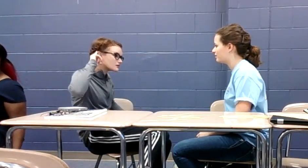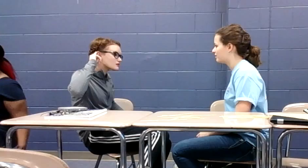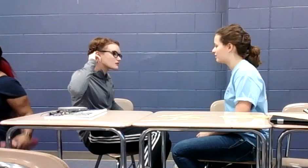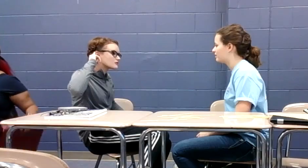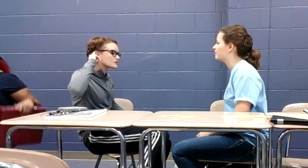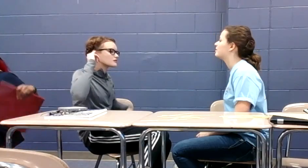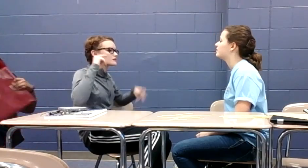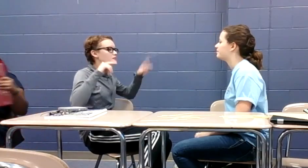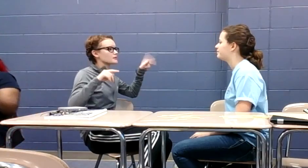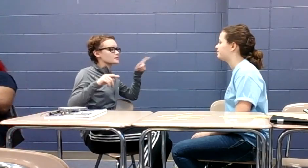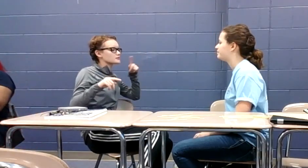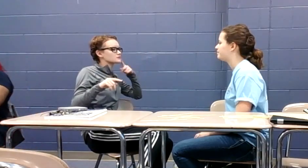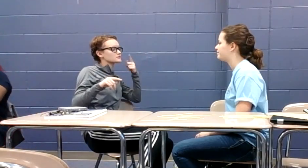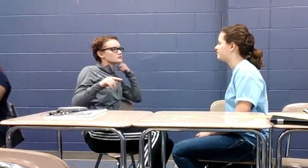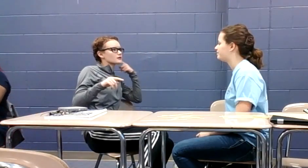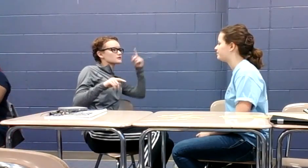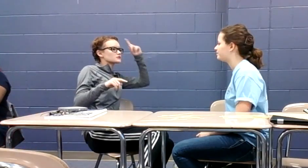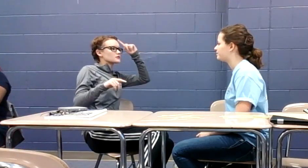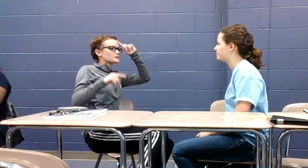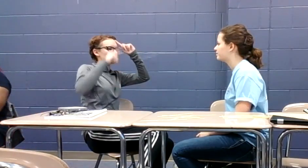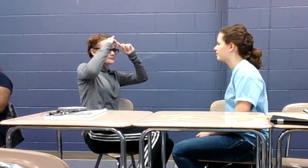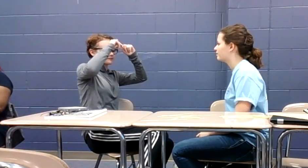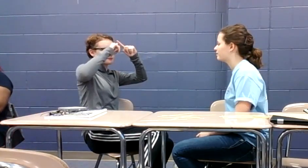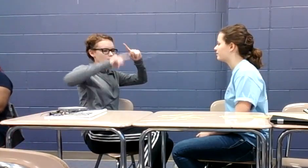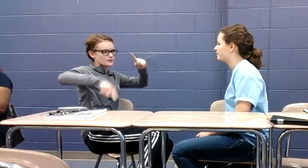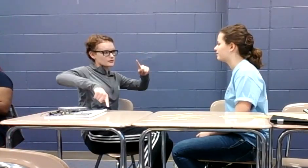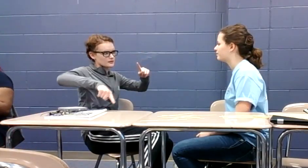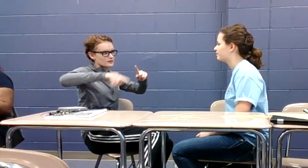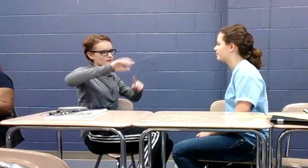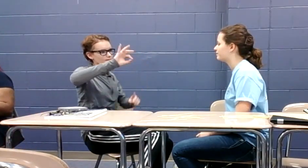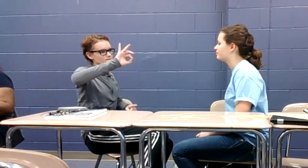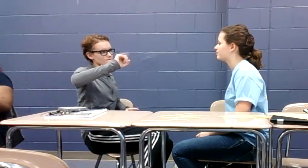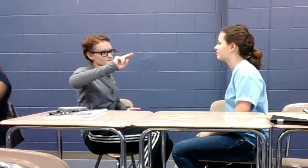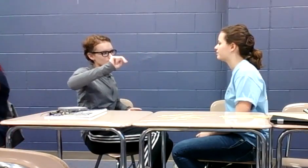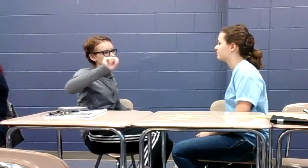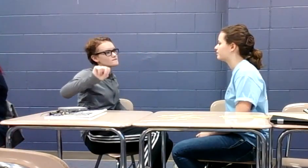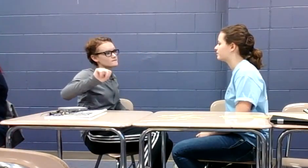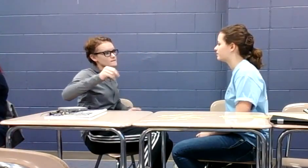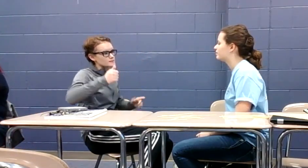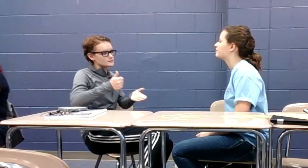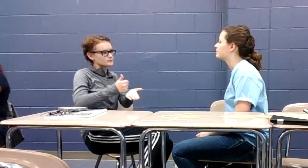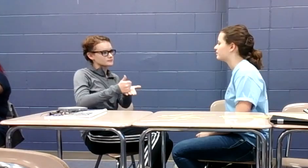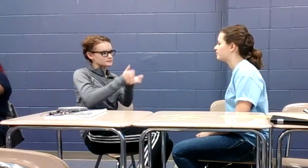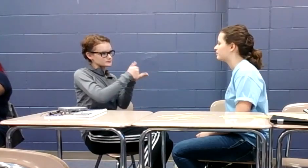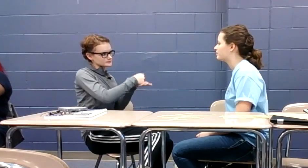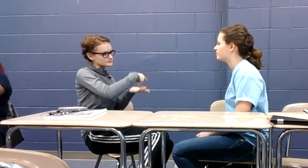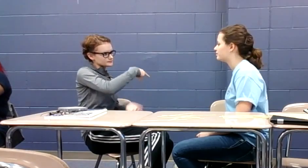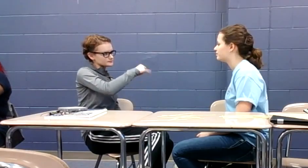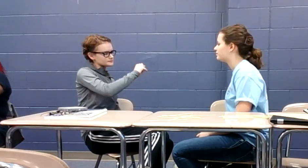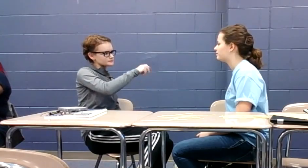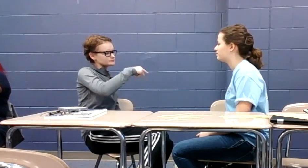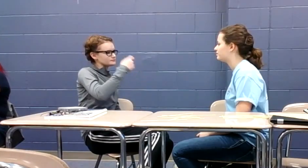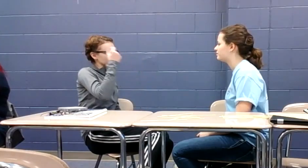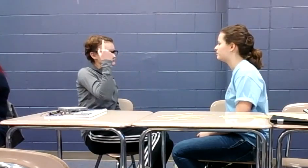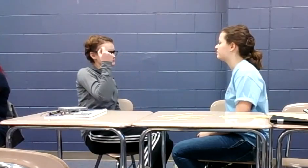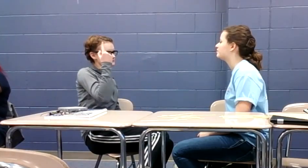Are now available at the counseling corner. Be sure to pick one up. Transini application deadline is March 15th and must be returned directly to student services. The last one for Mr. Judge has been postponed